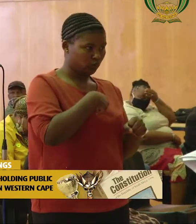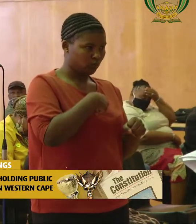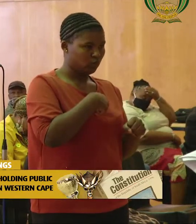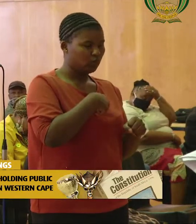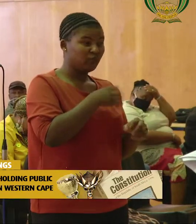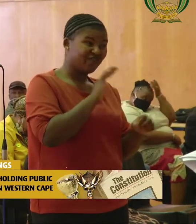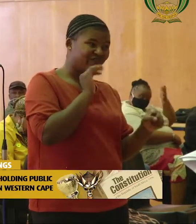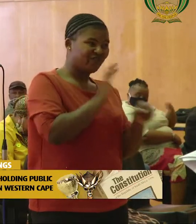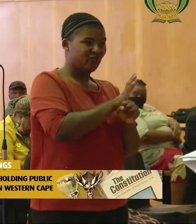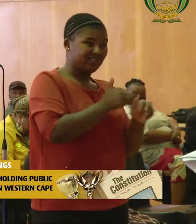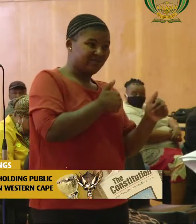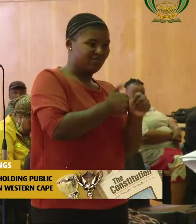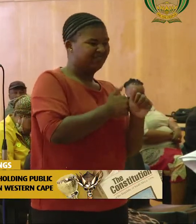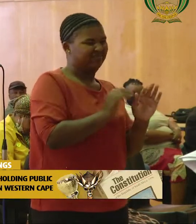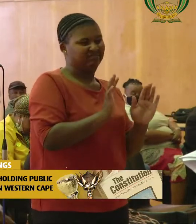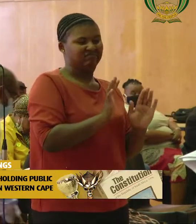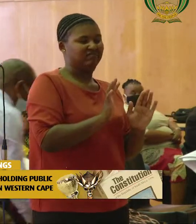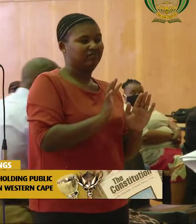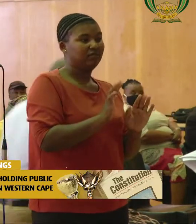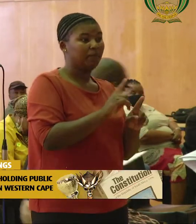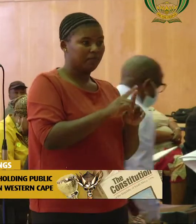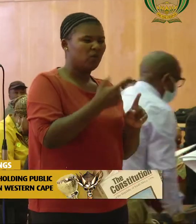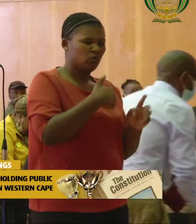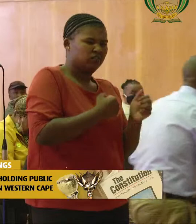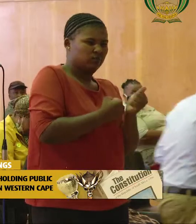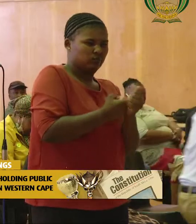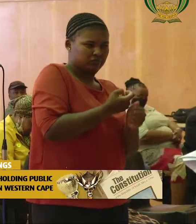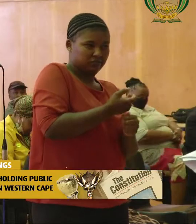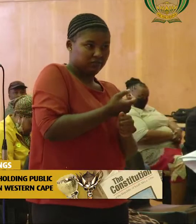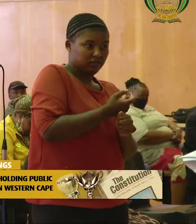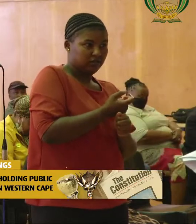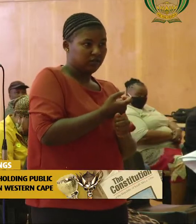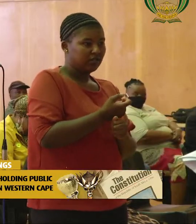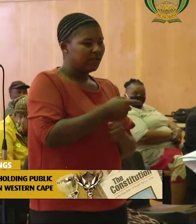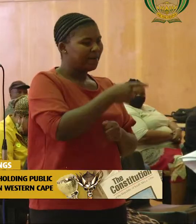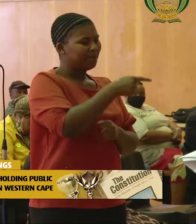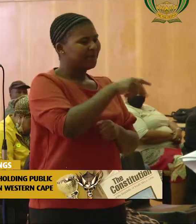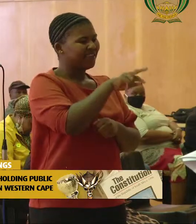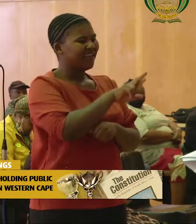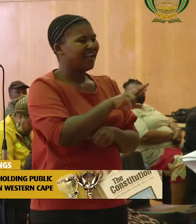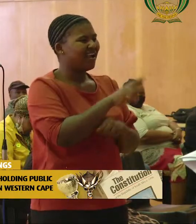singawuxhasi wonke ngokupheleleyo. Umcimbi wePR